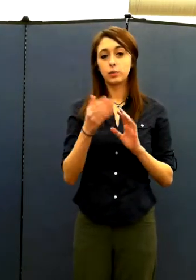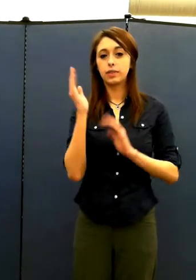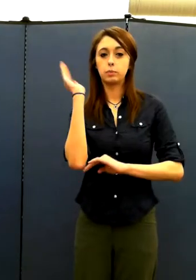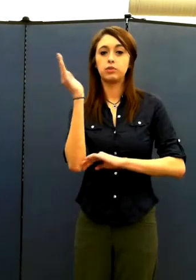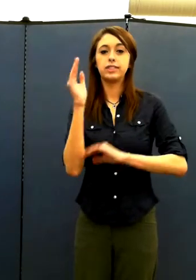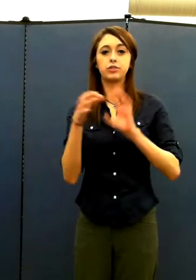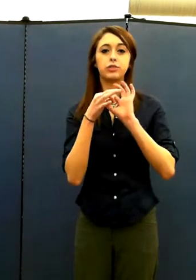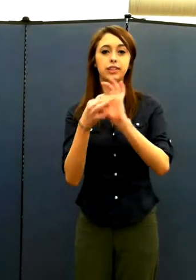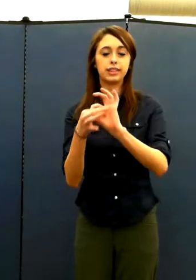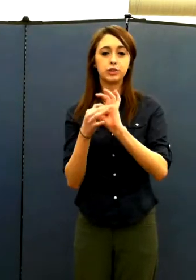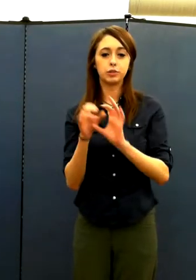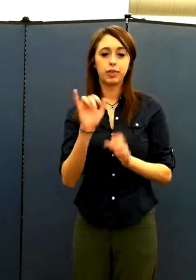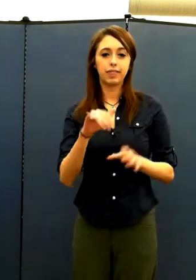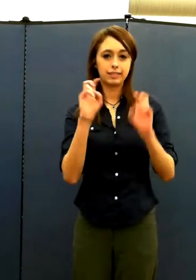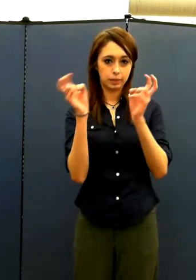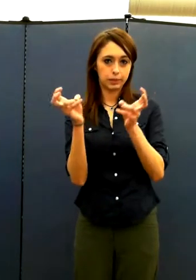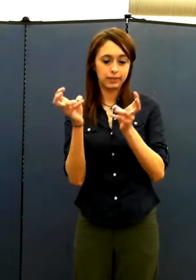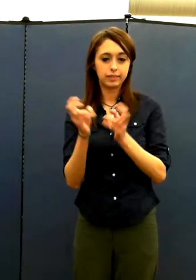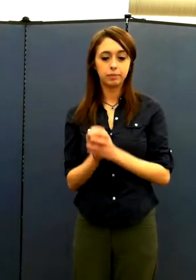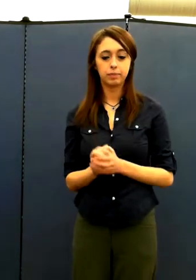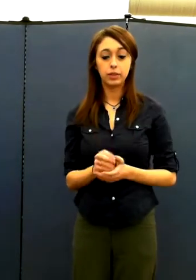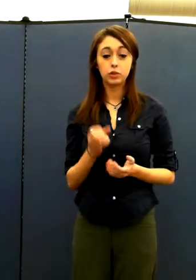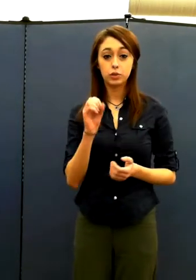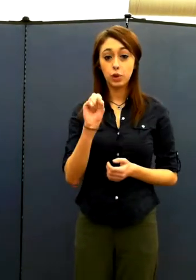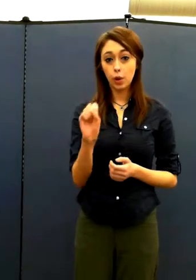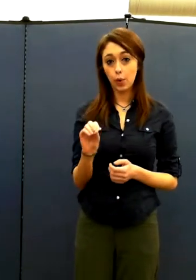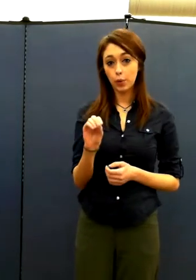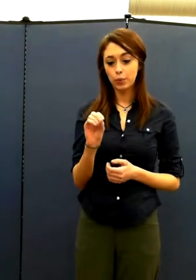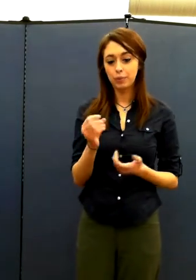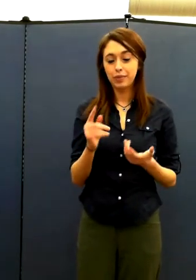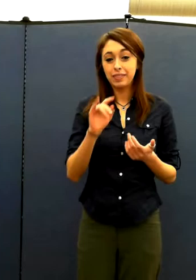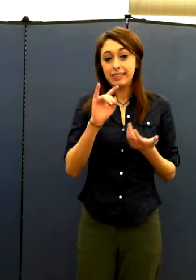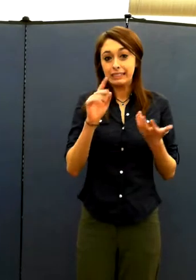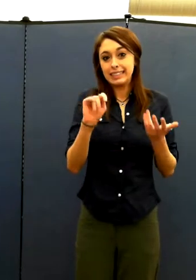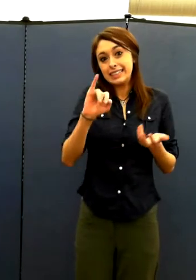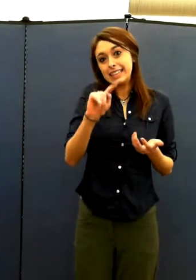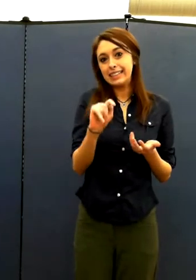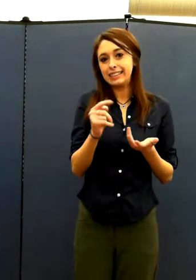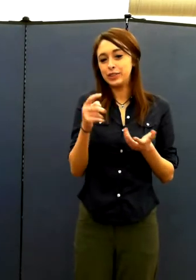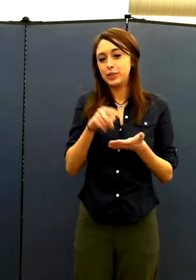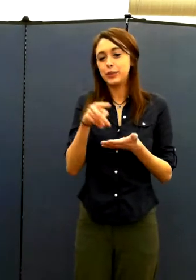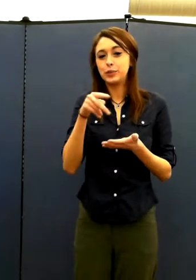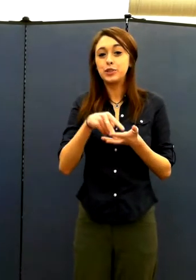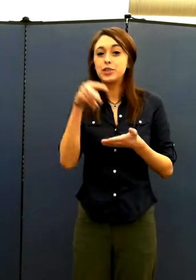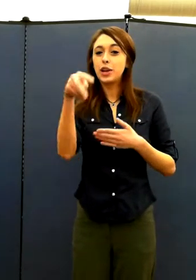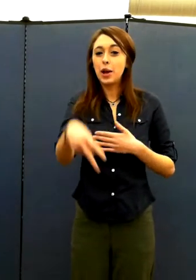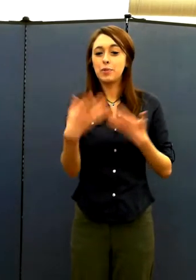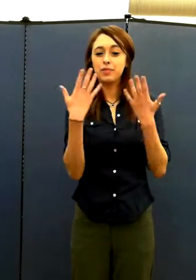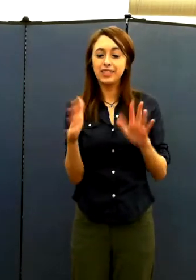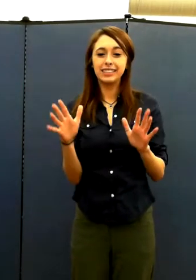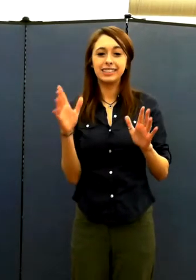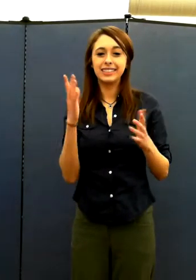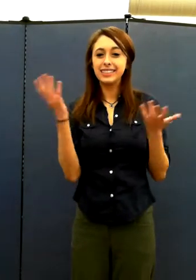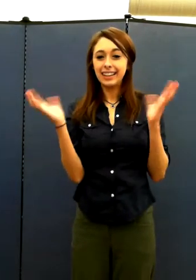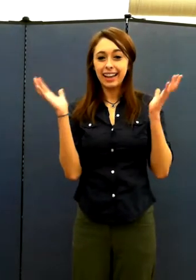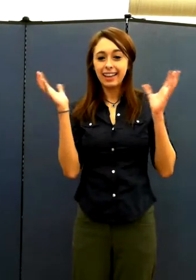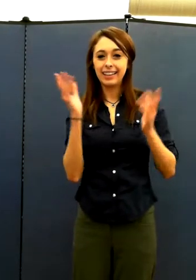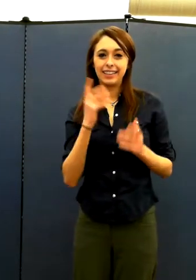topic. So this is it. You jumped. Yay! Everyone jumped. So now I